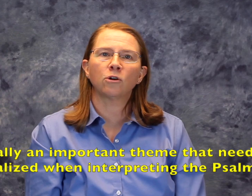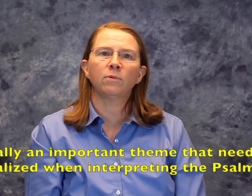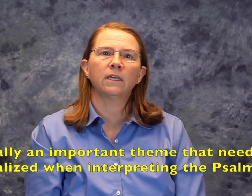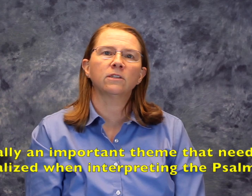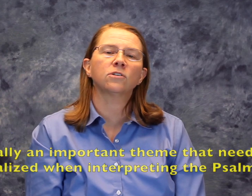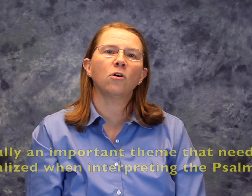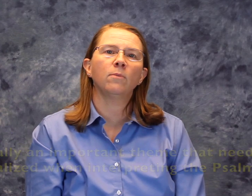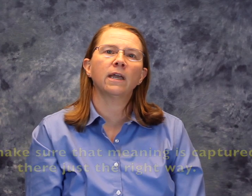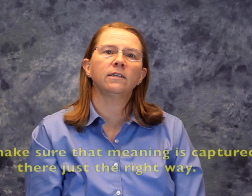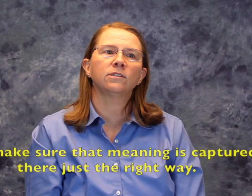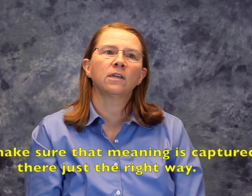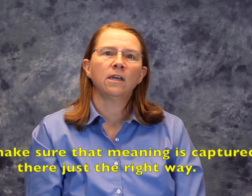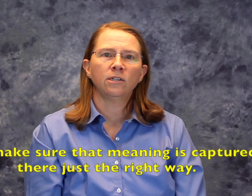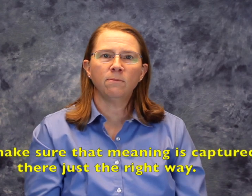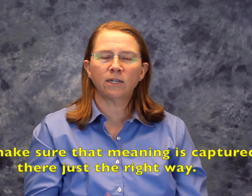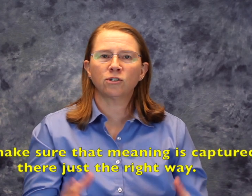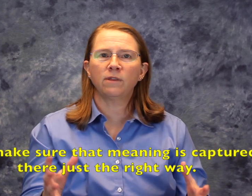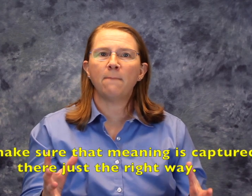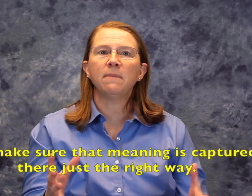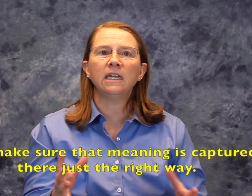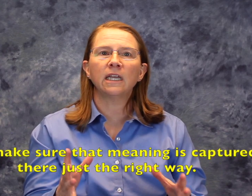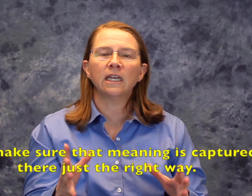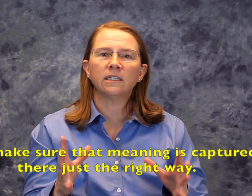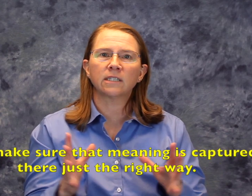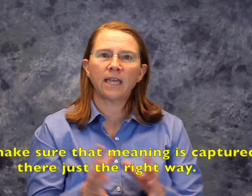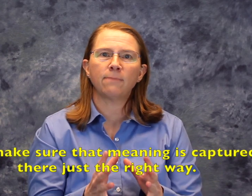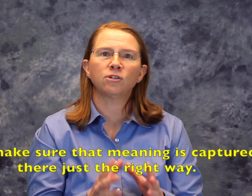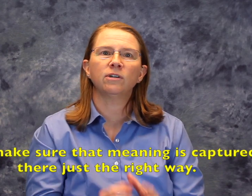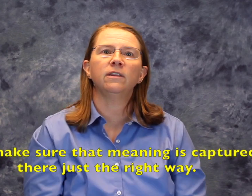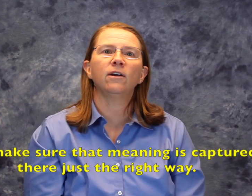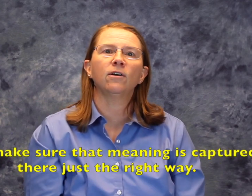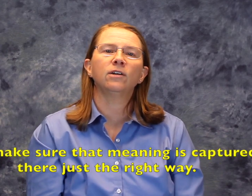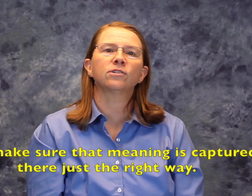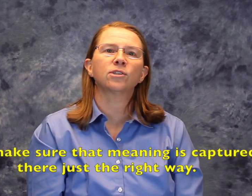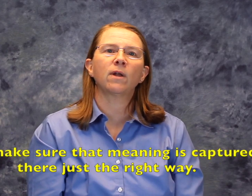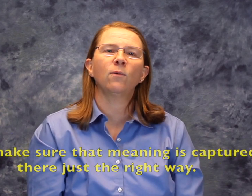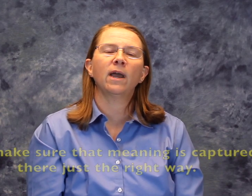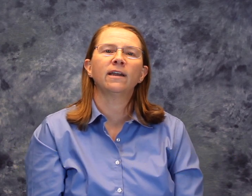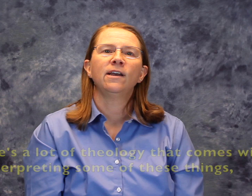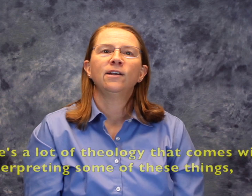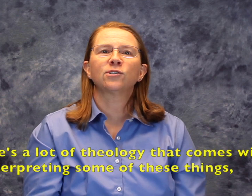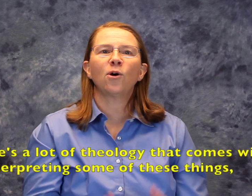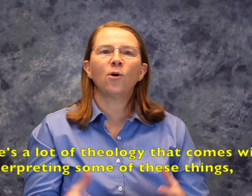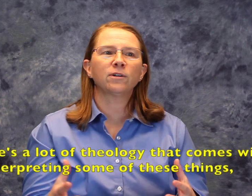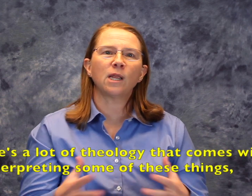interpreting the psalm, and to make sure that meaning is captured in there just the right way. So there's a lot of